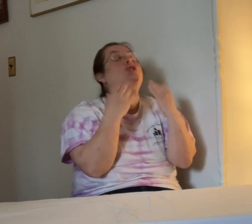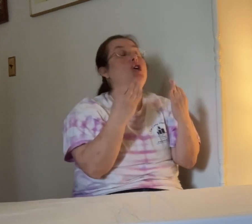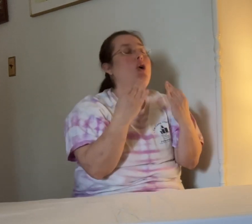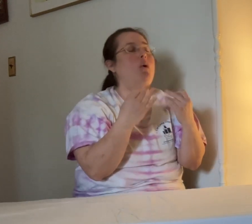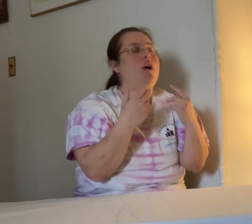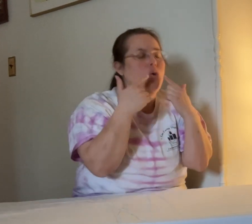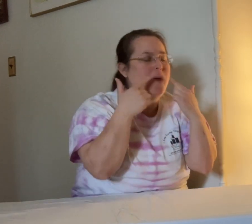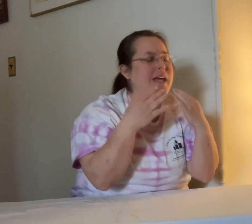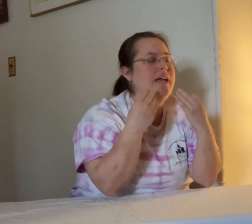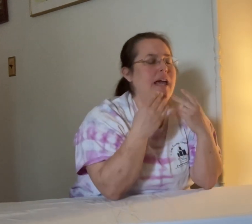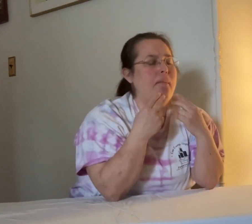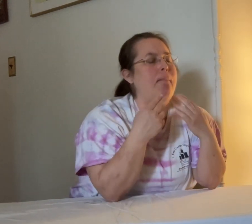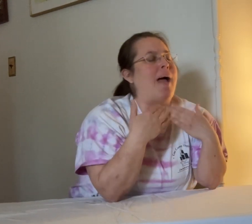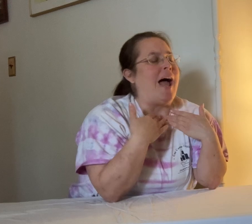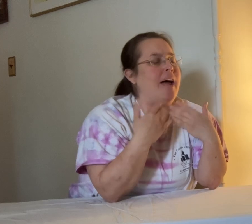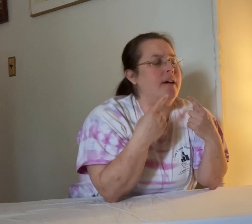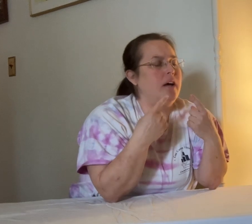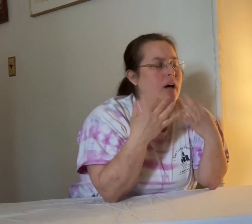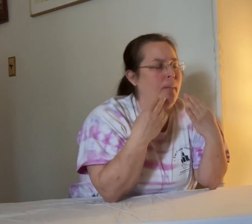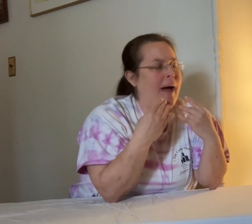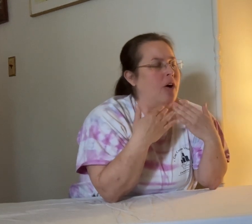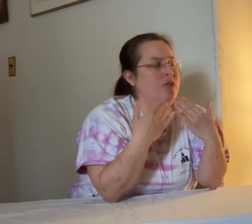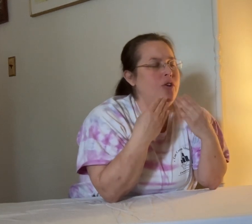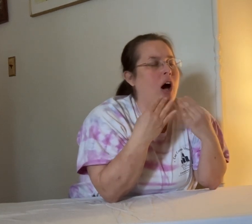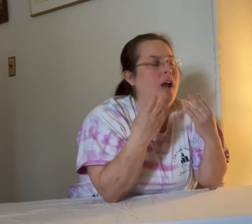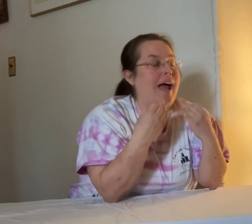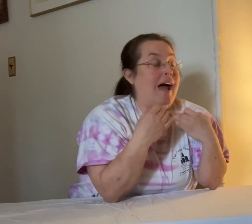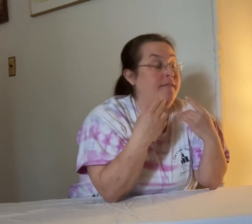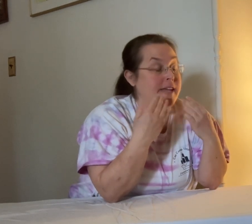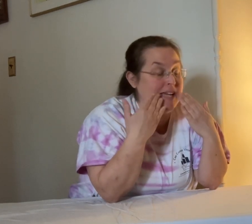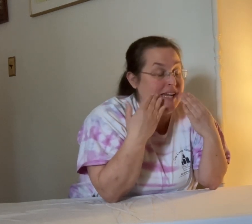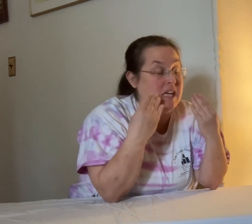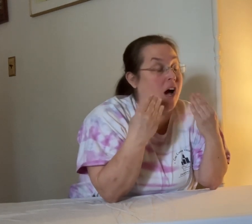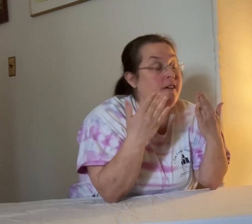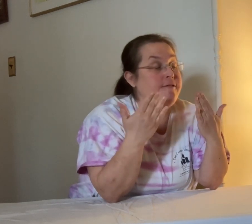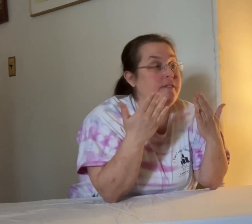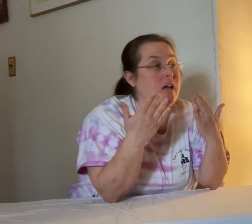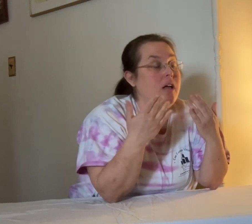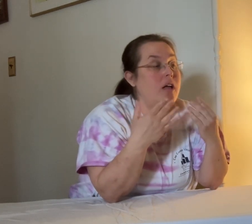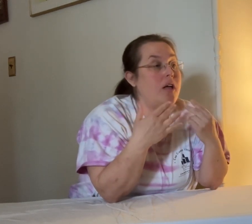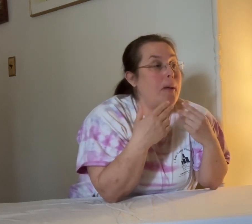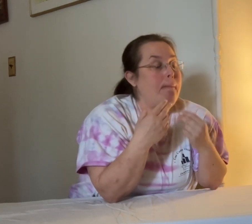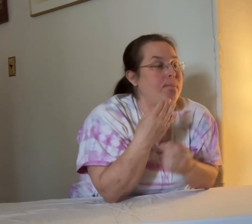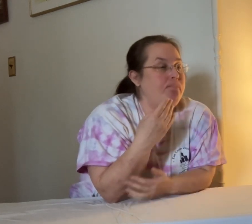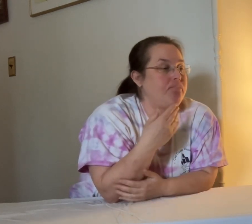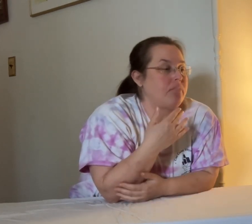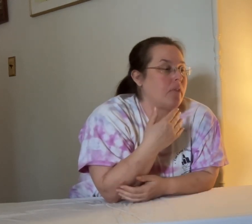So we can get mad about not having enough,